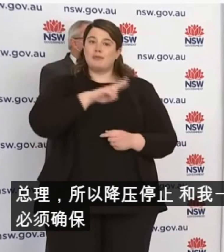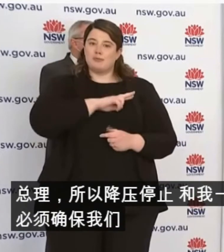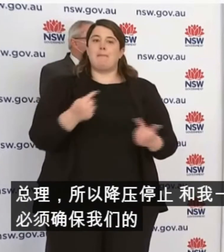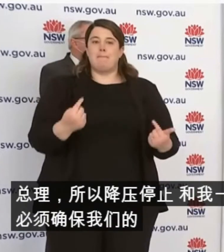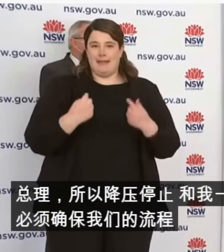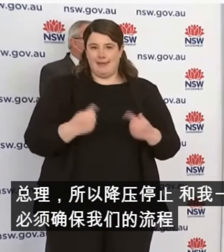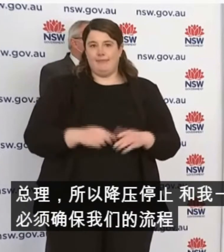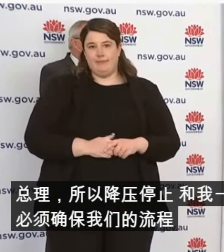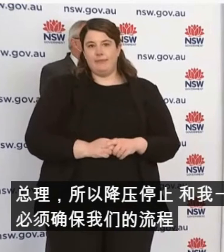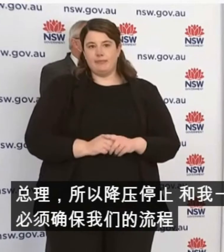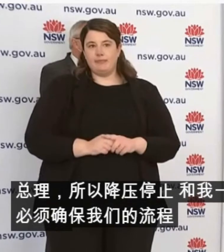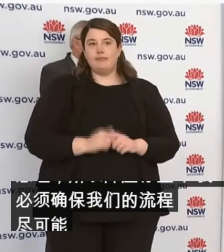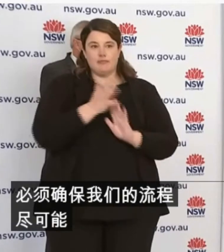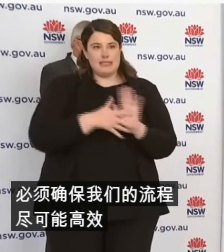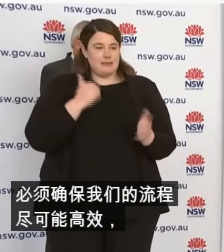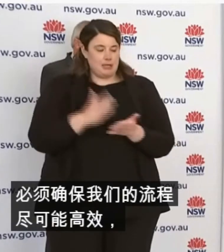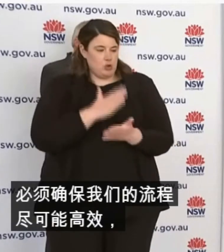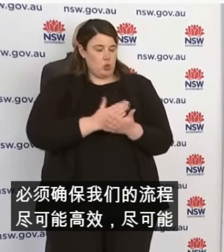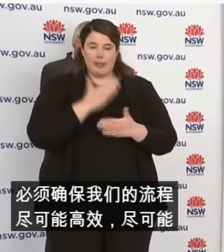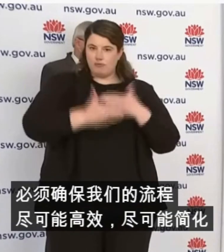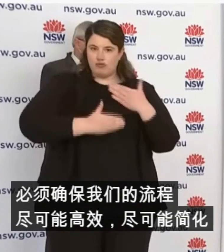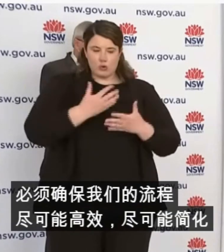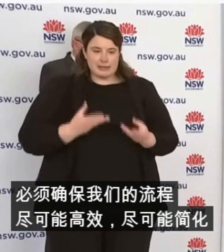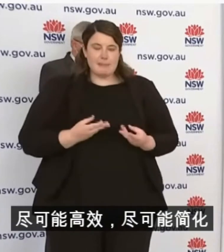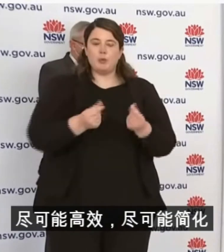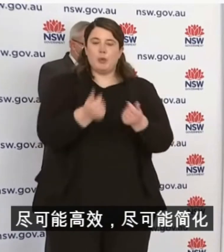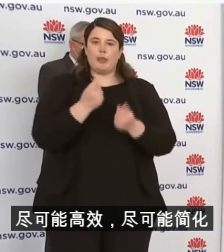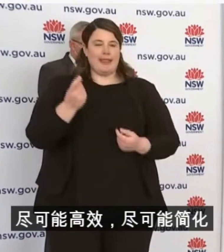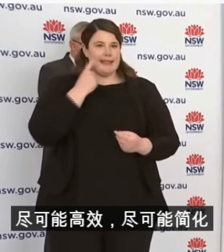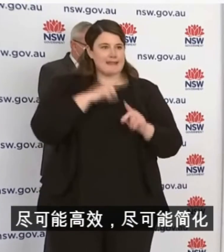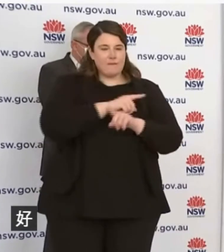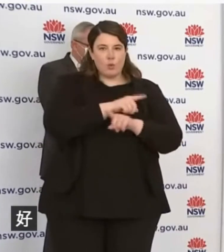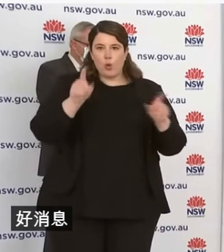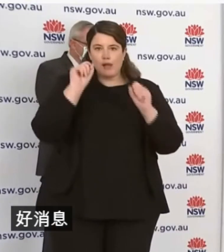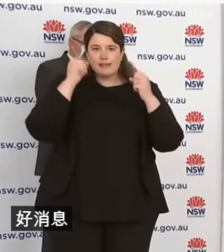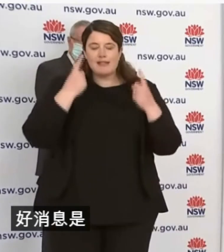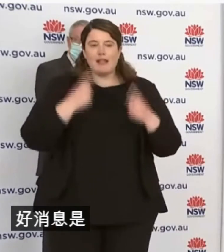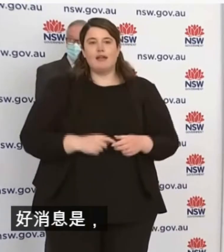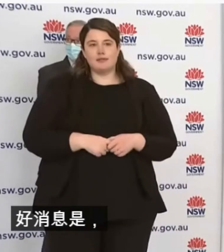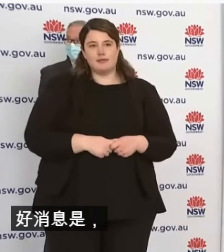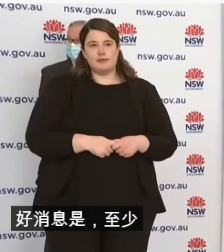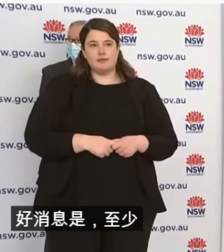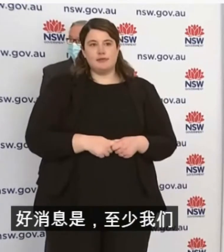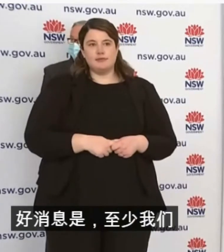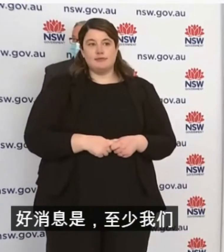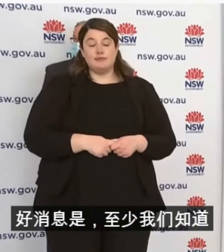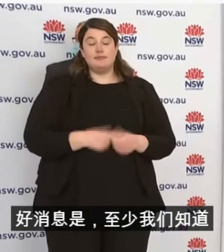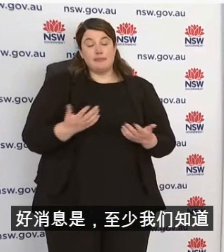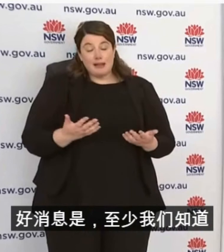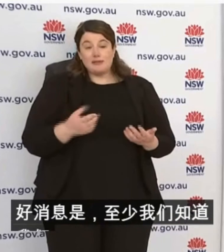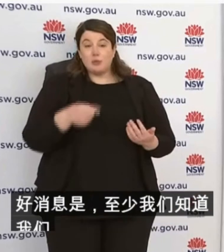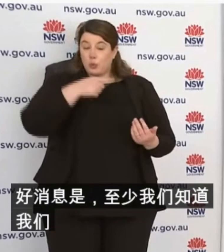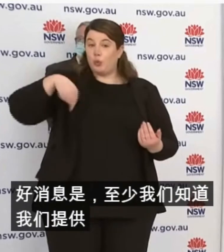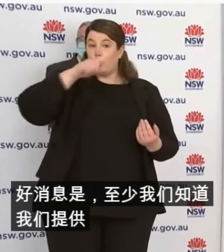make sure that we make the processes as efficient as possible, as streamlined as possible. The good news is that at least we